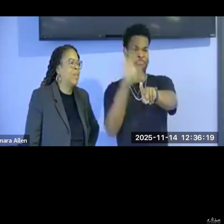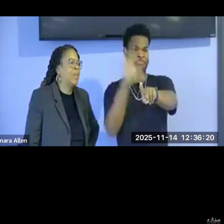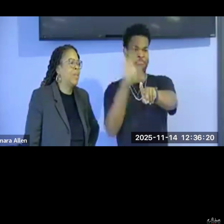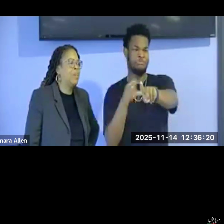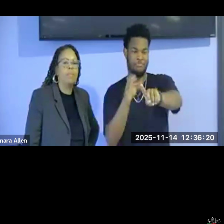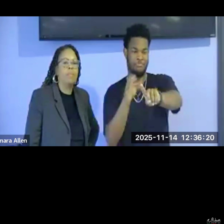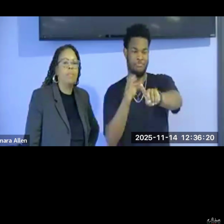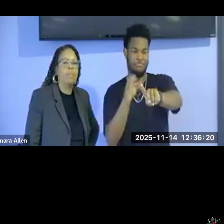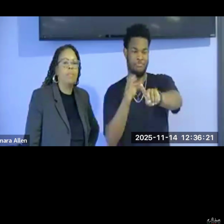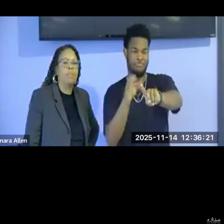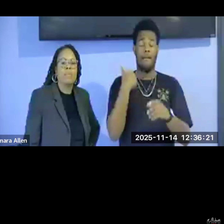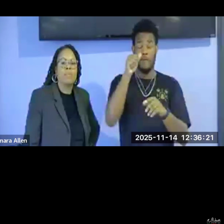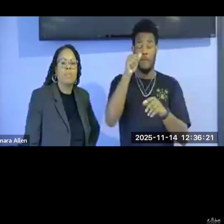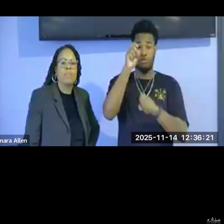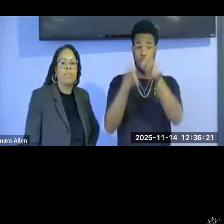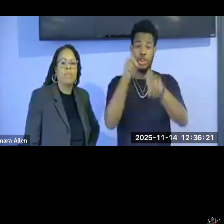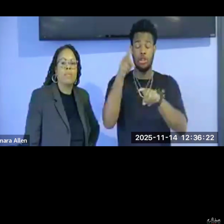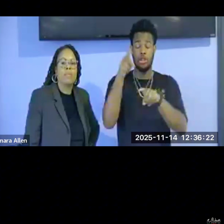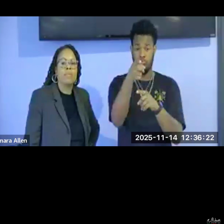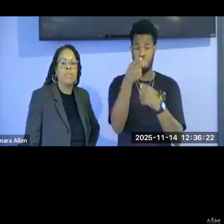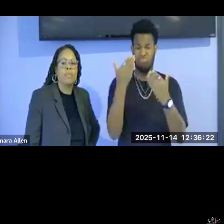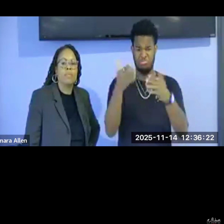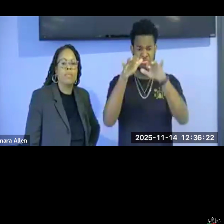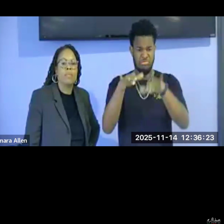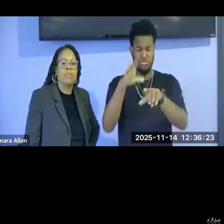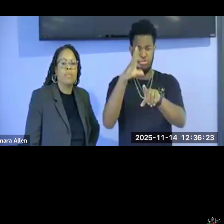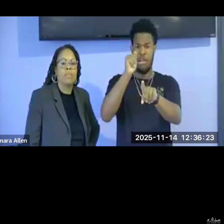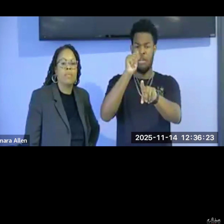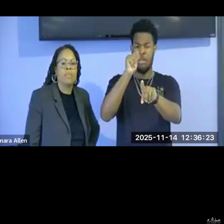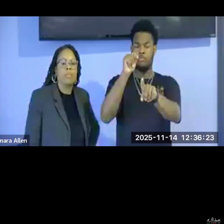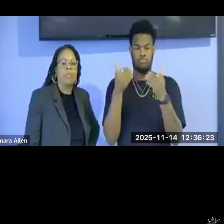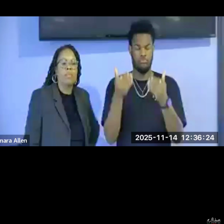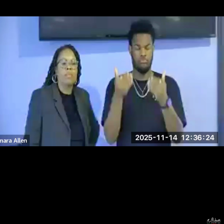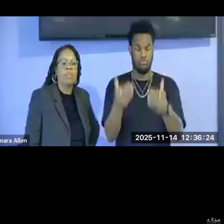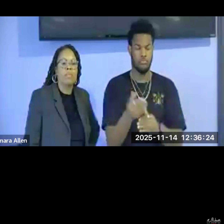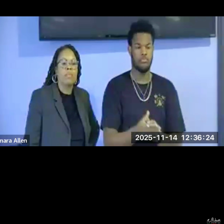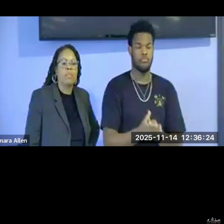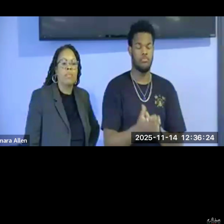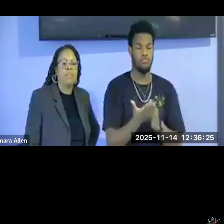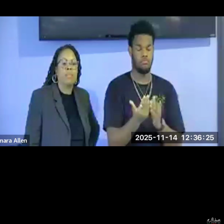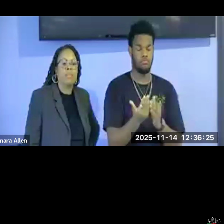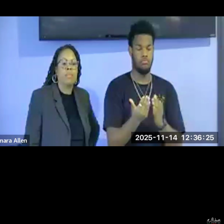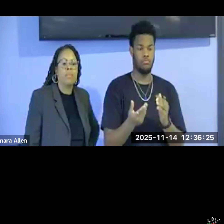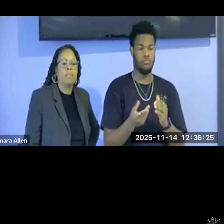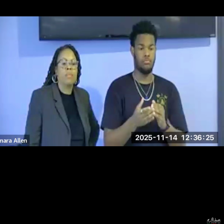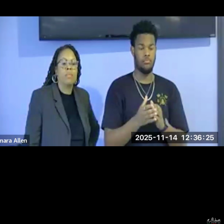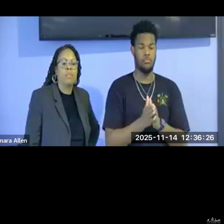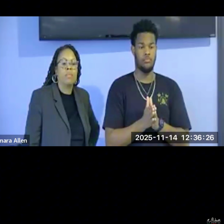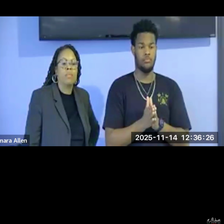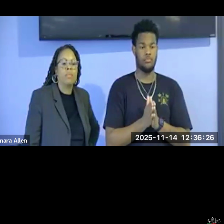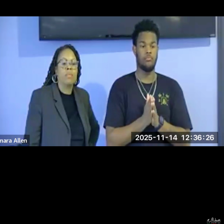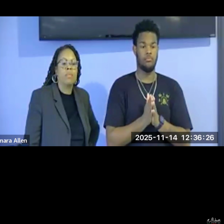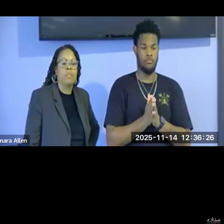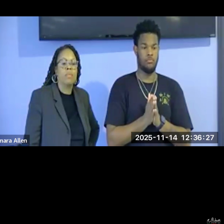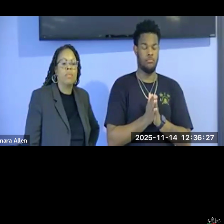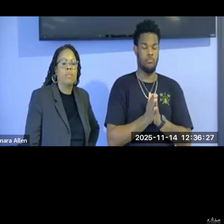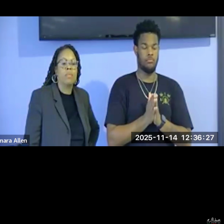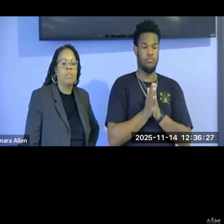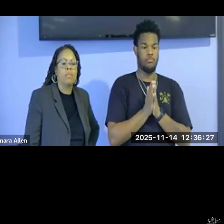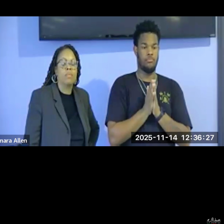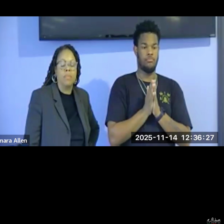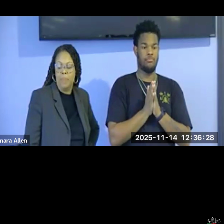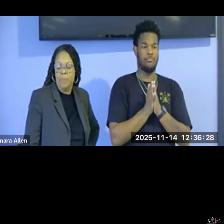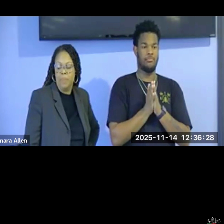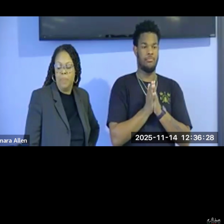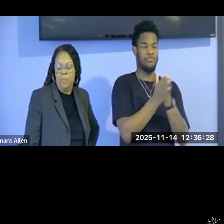I can give you a moment to think about your questions and I can shift over to Zoom to see if any of the audience members has